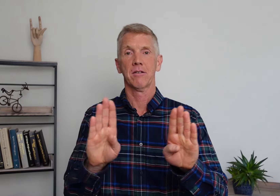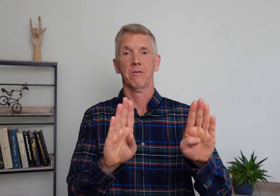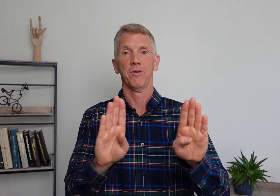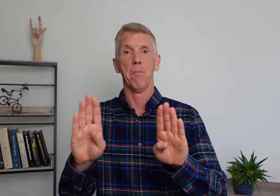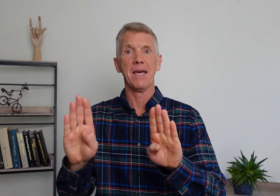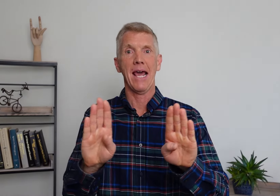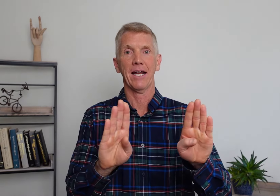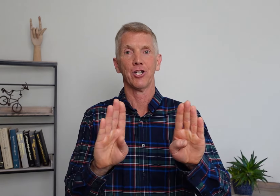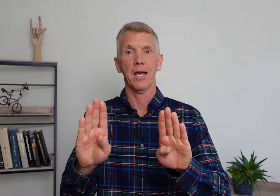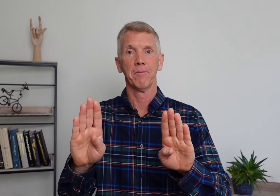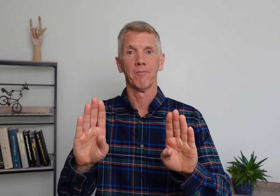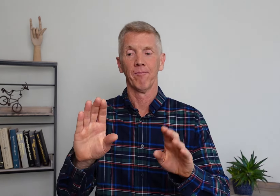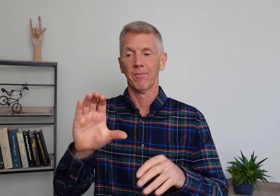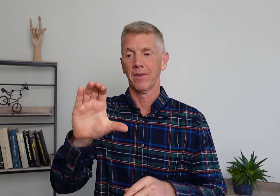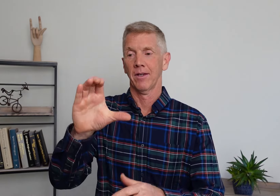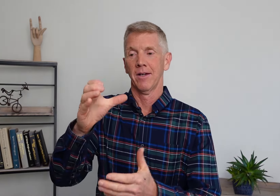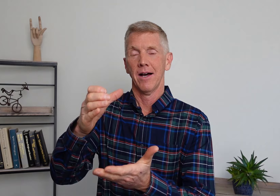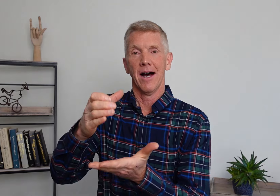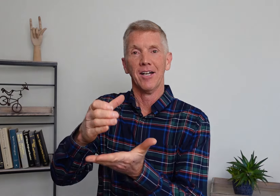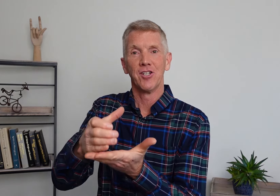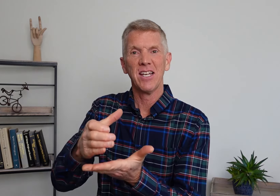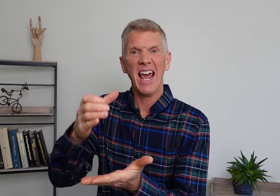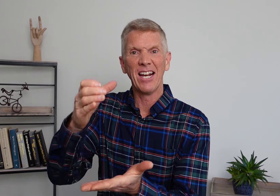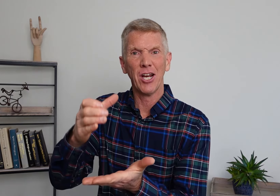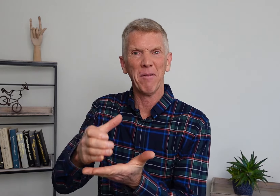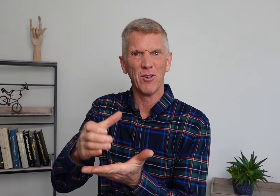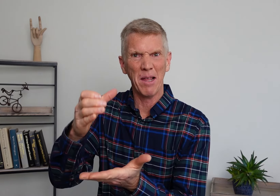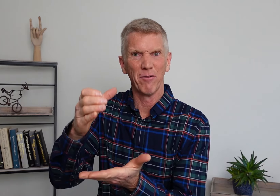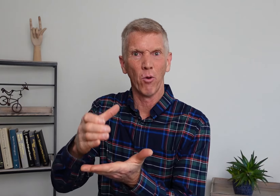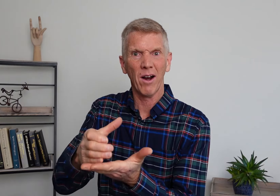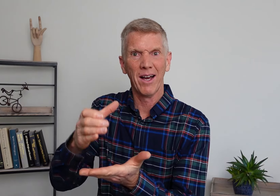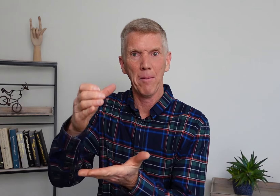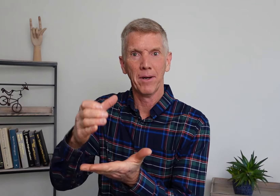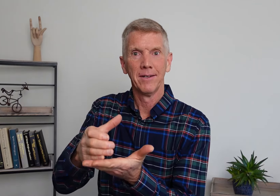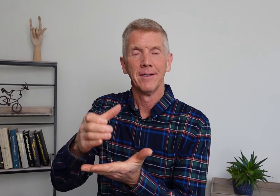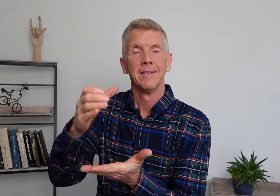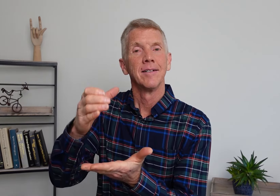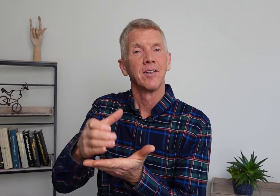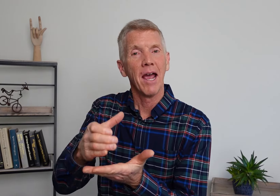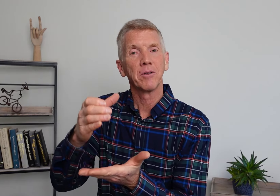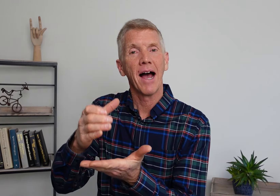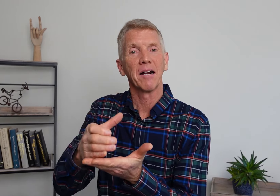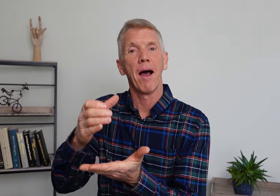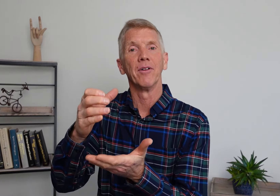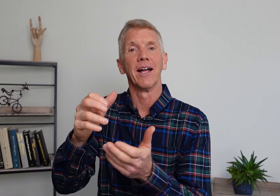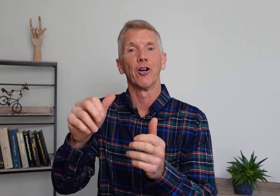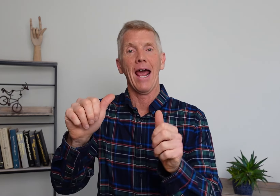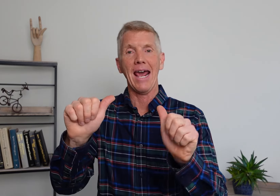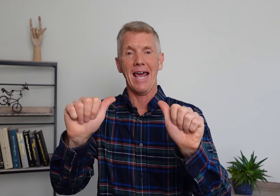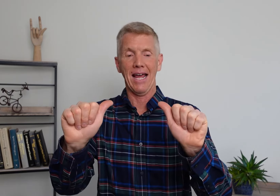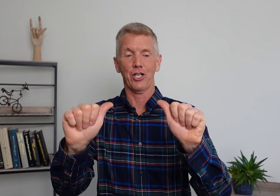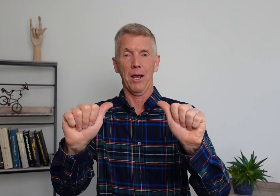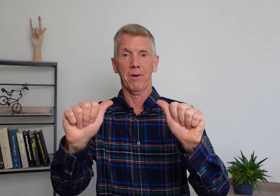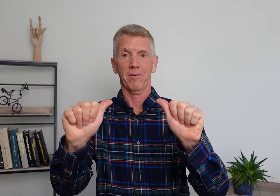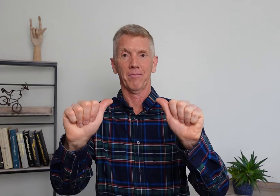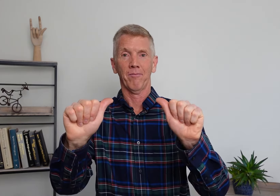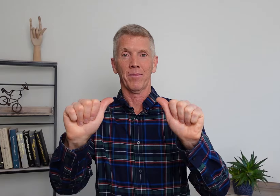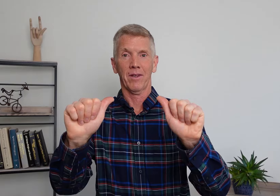with a B hand shape. A C hand shape, have you seen that before? Cup. Today we're talking about the letter A hand shape.